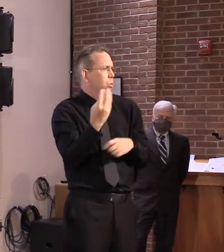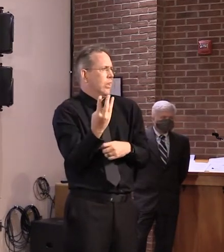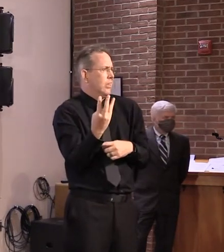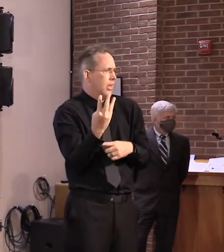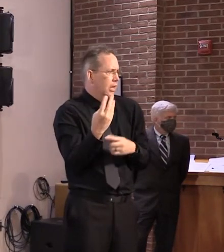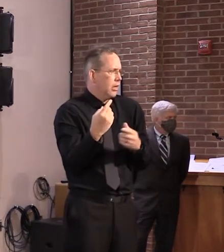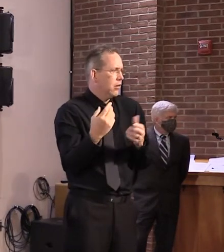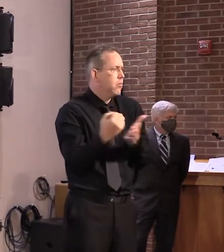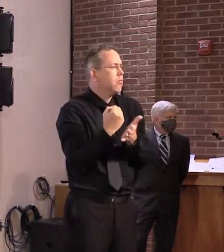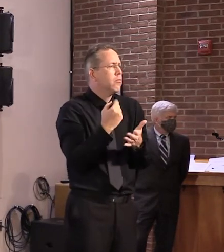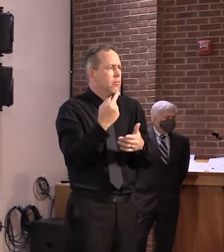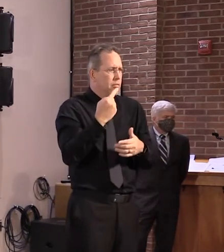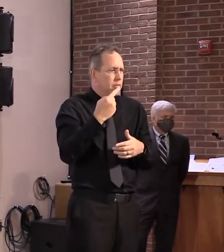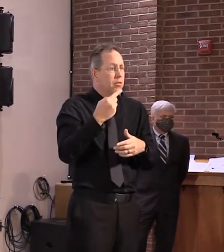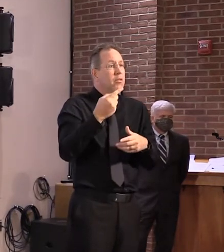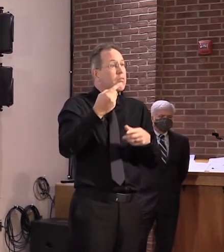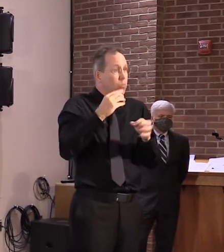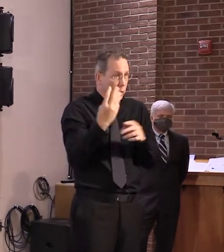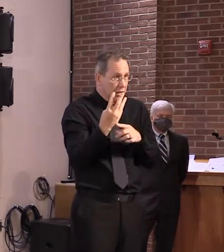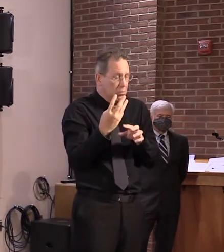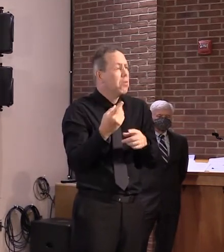week.